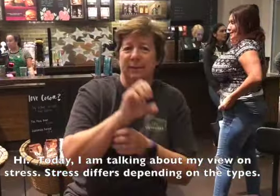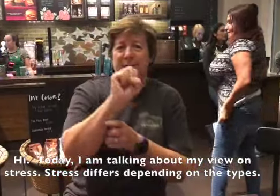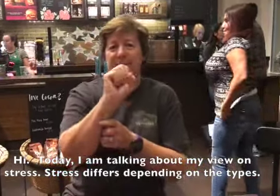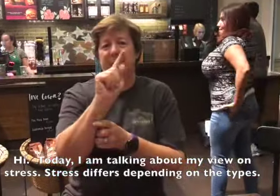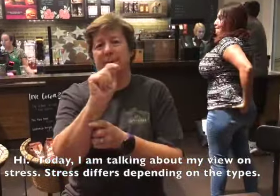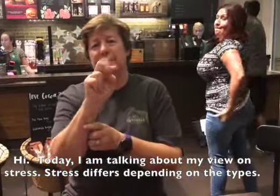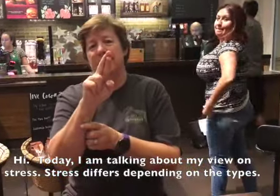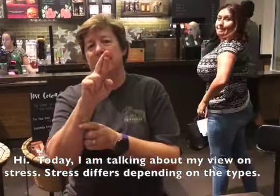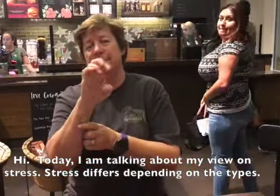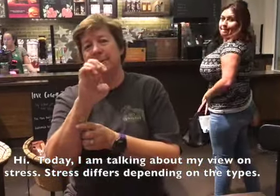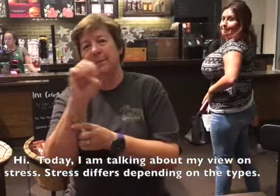on the types.